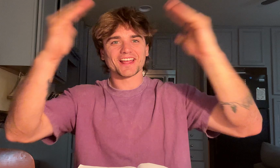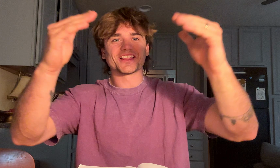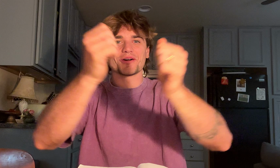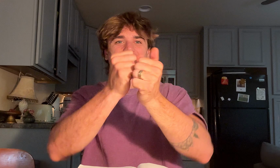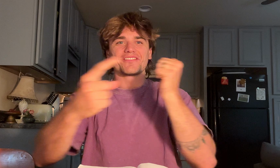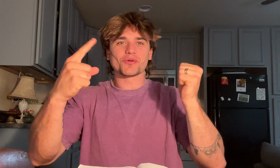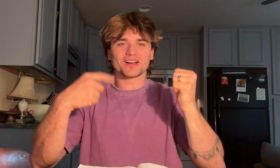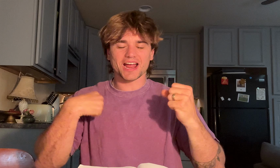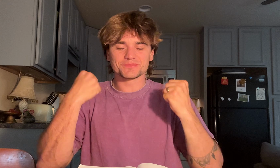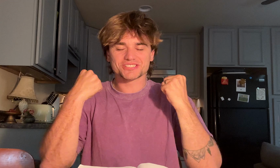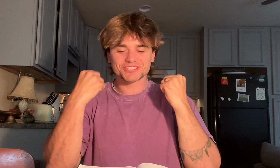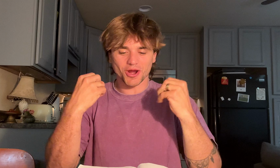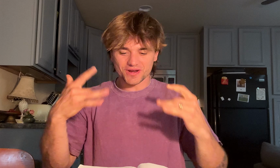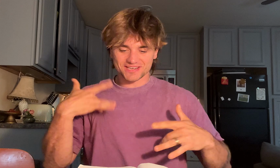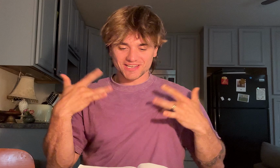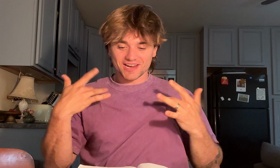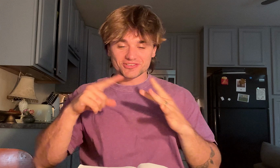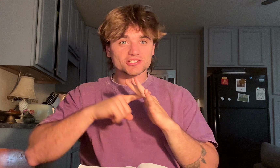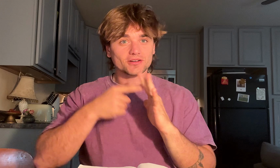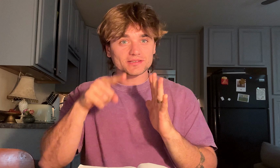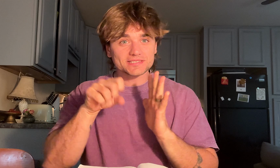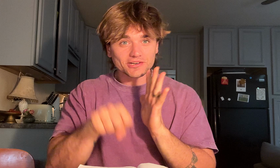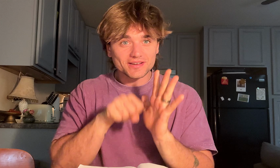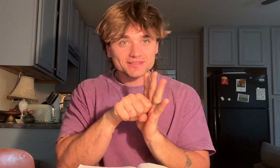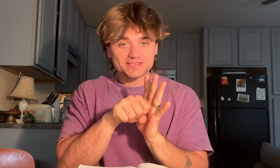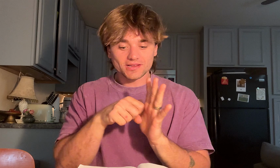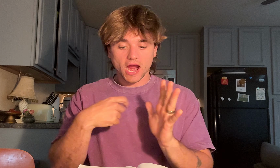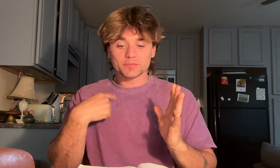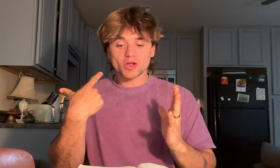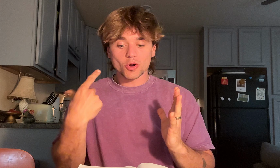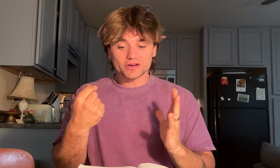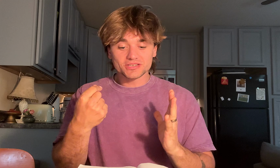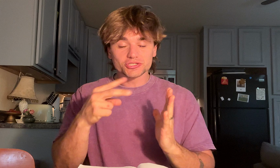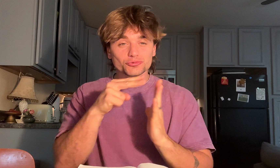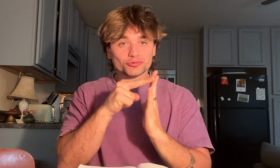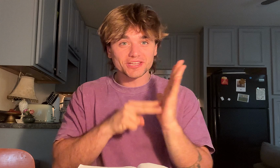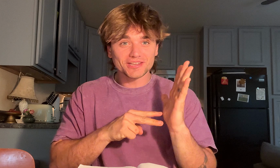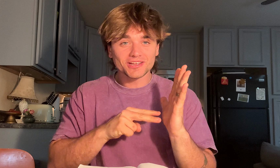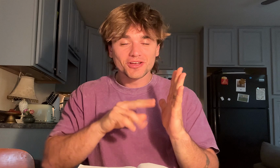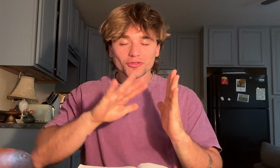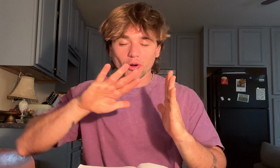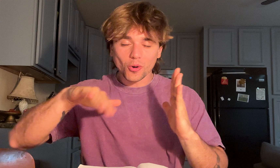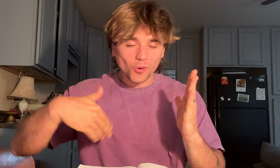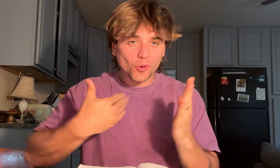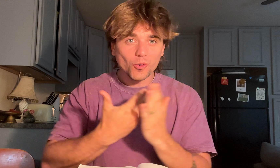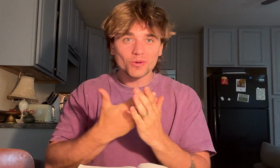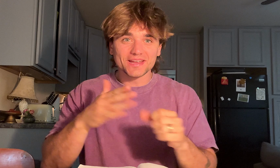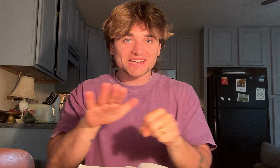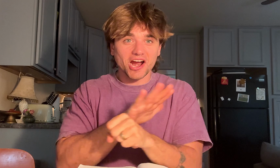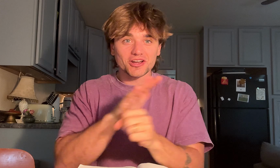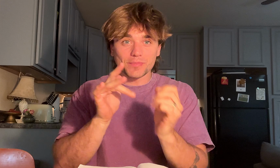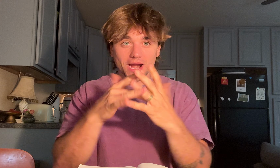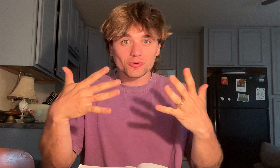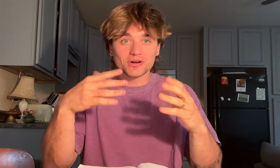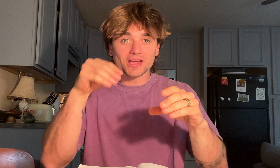Hello, everyone. I'm so excited to start this series. I'm going to read the whole entire Bible